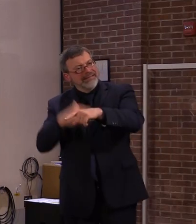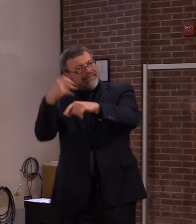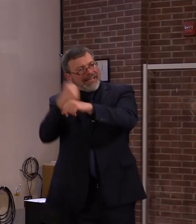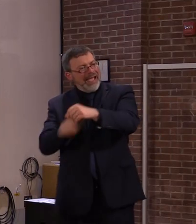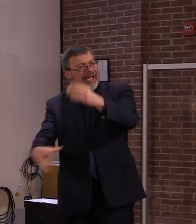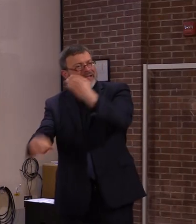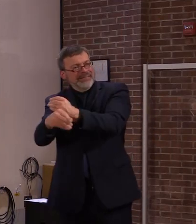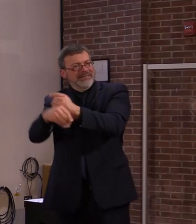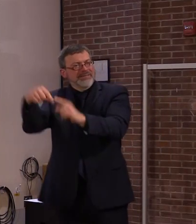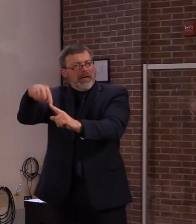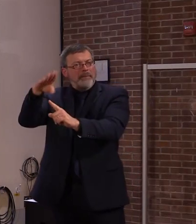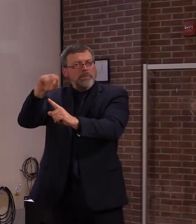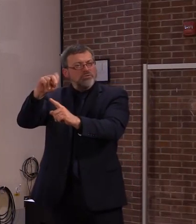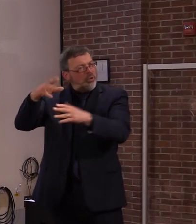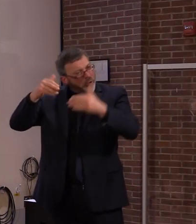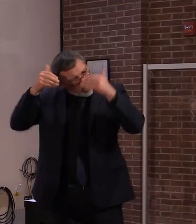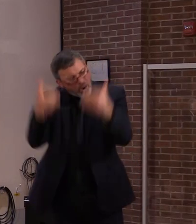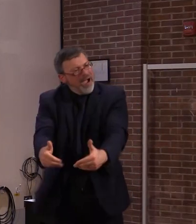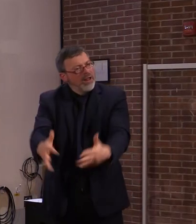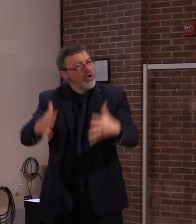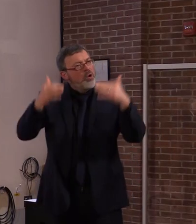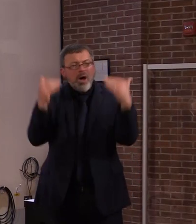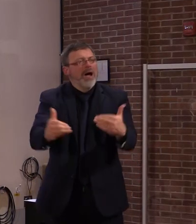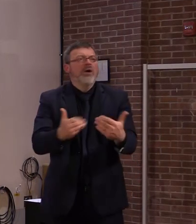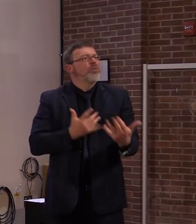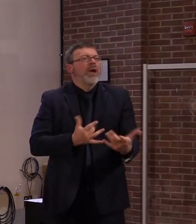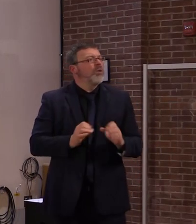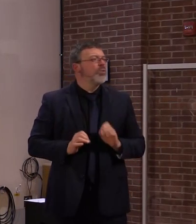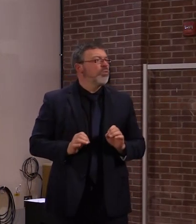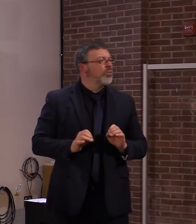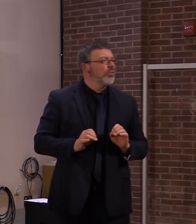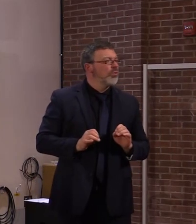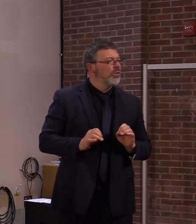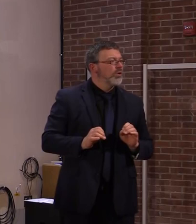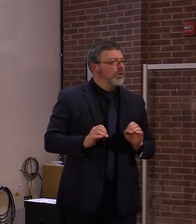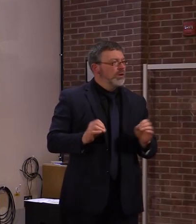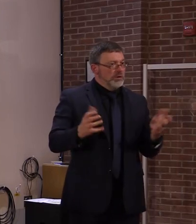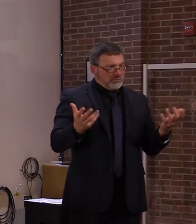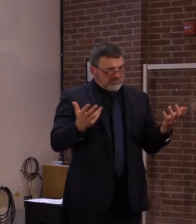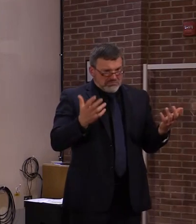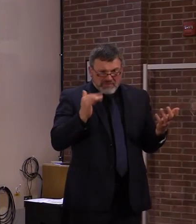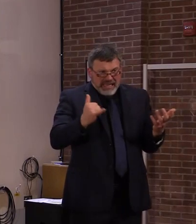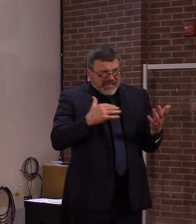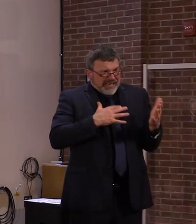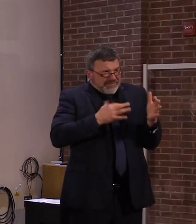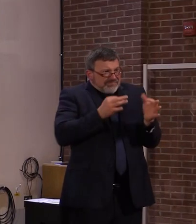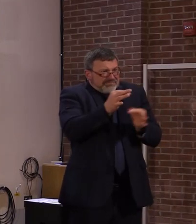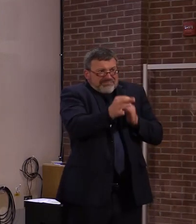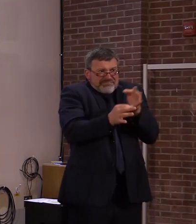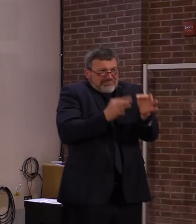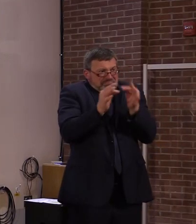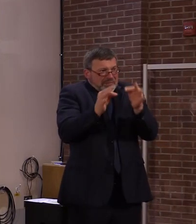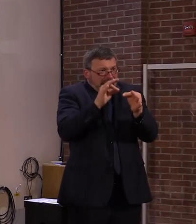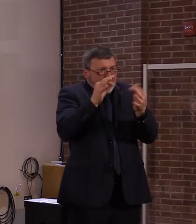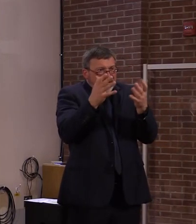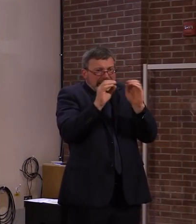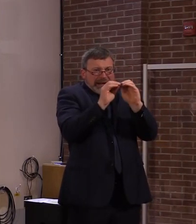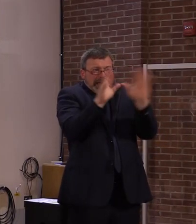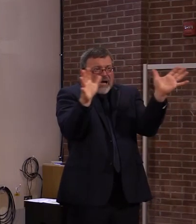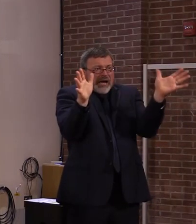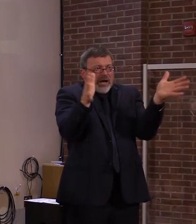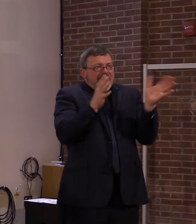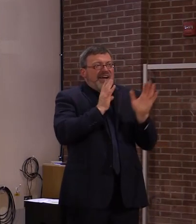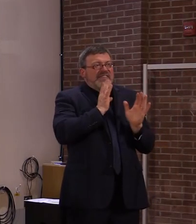That's, you know, I can't be clearer than that, and I hope I'll go back and check the website, Tim, to make sure that it